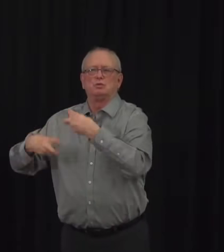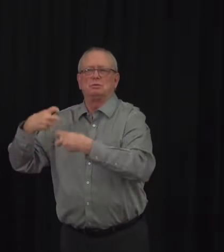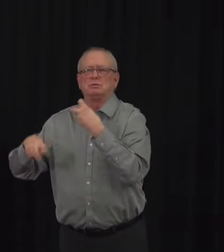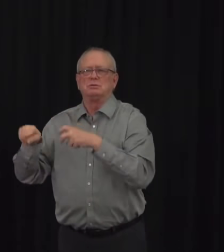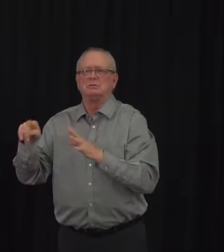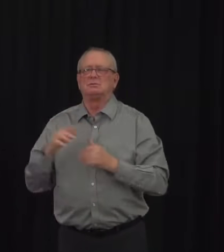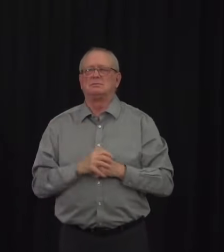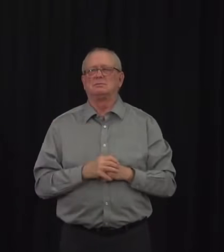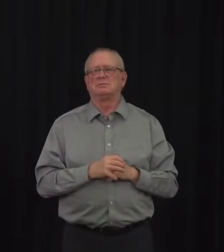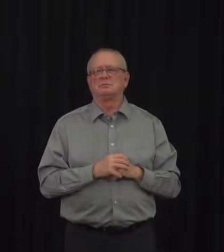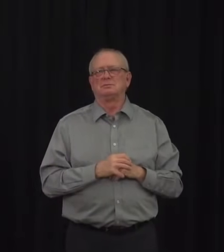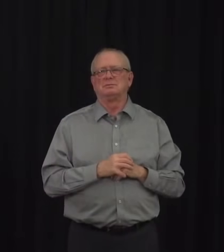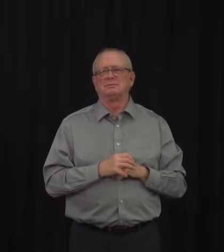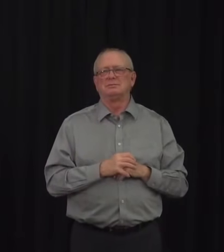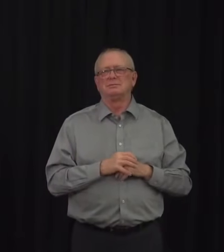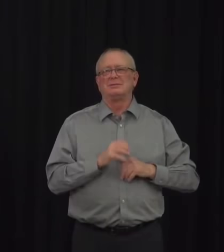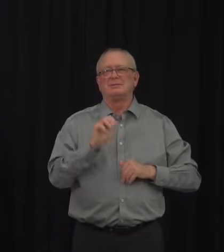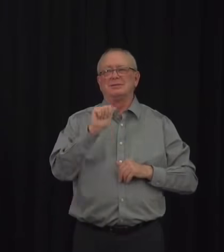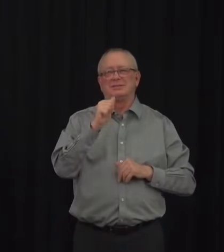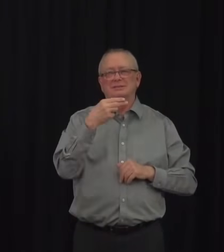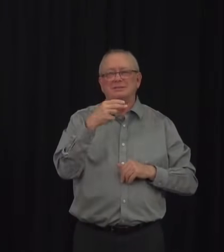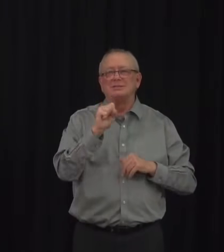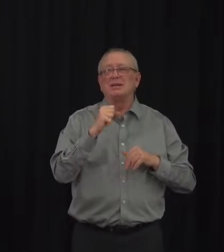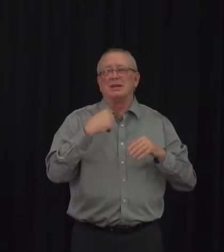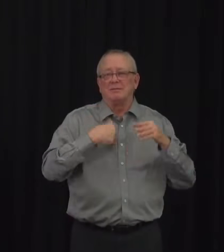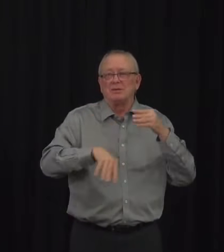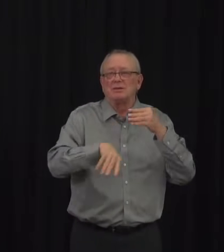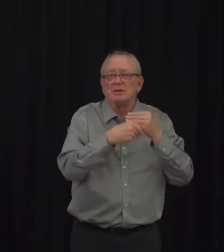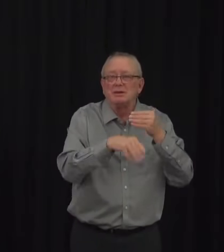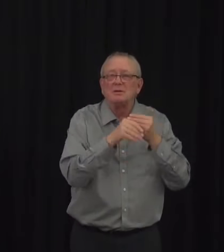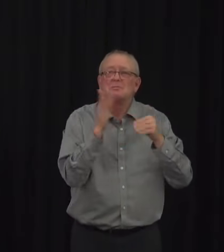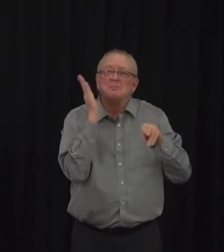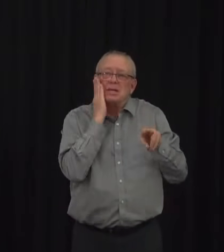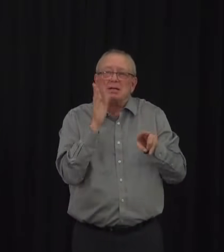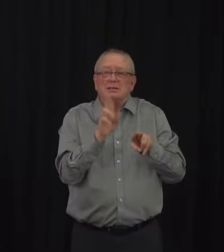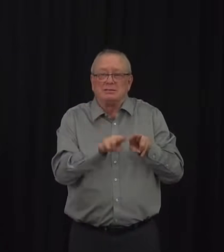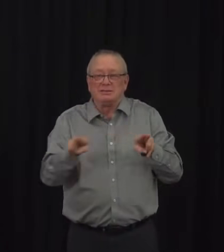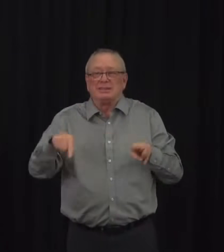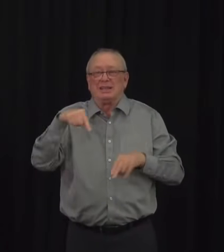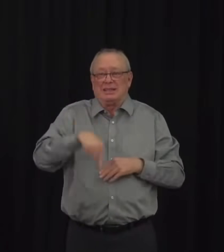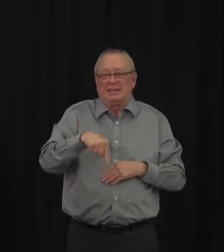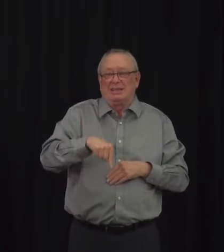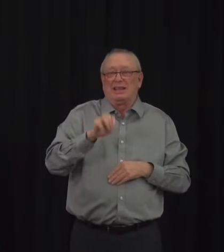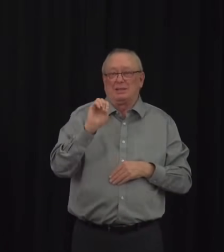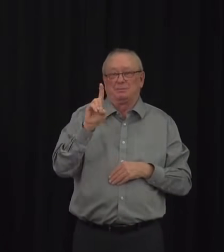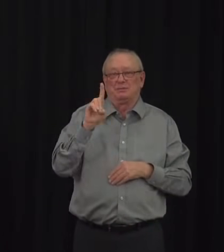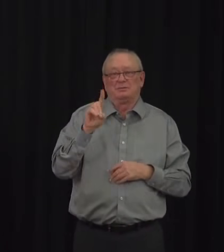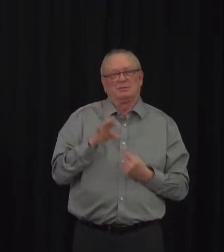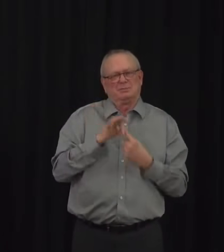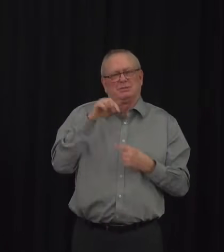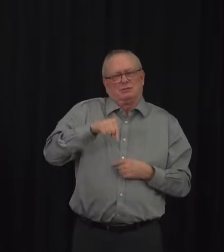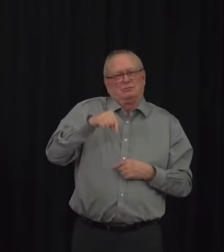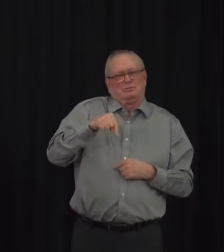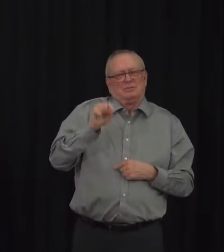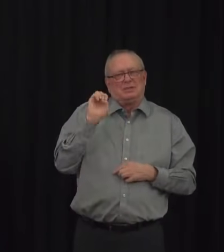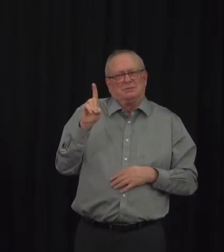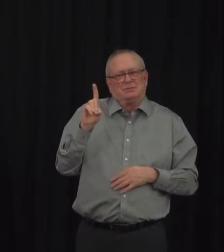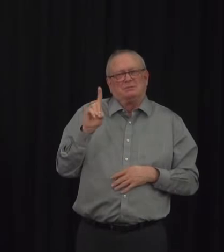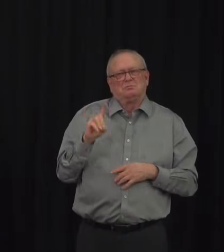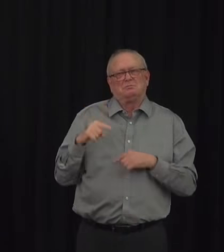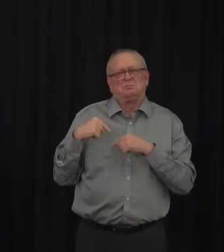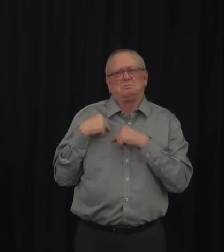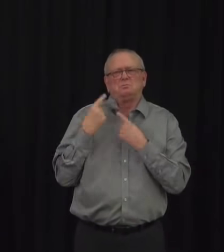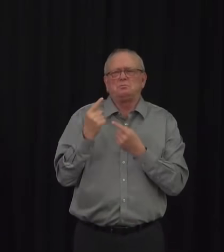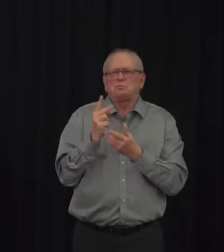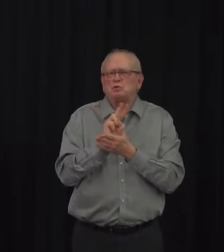been putting additional beds into service. In Edmonton Zone in particular, they have been, over the past several weeks, moving